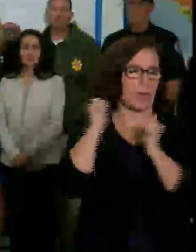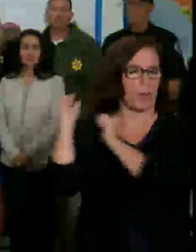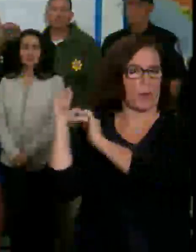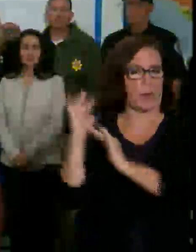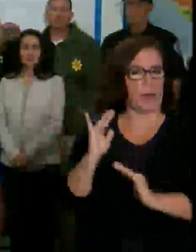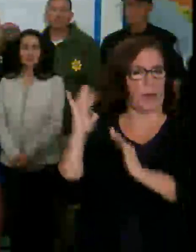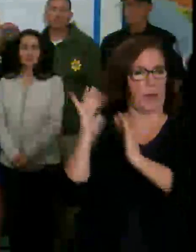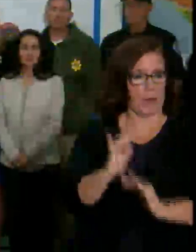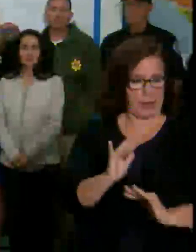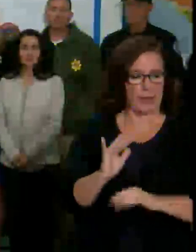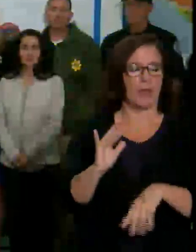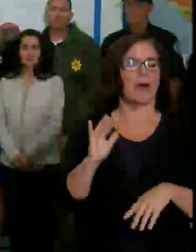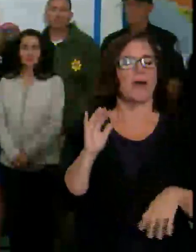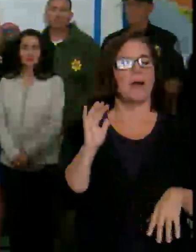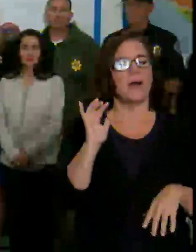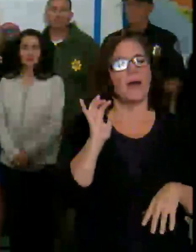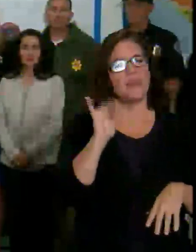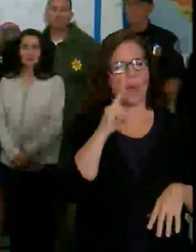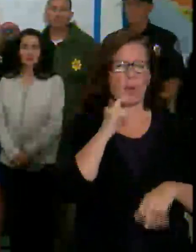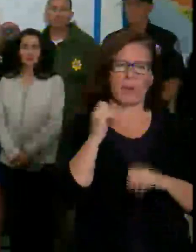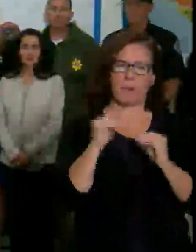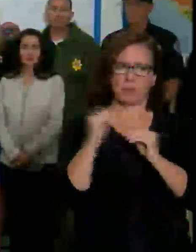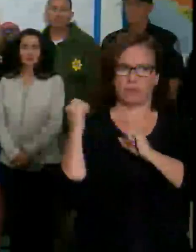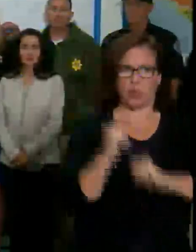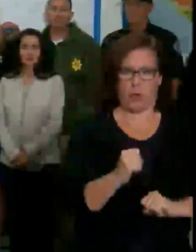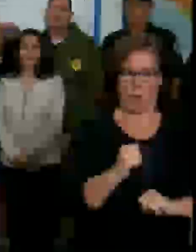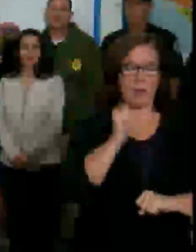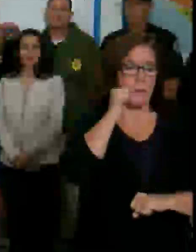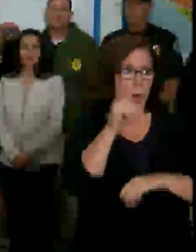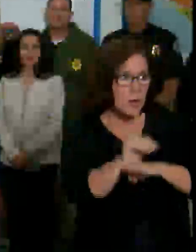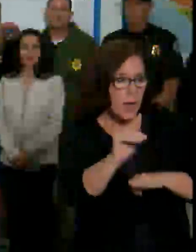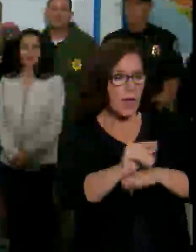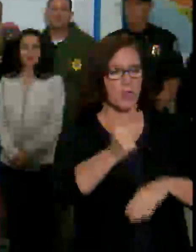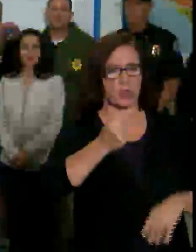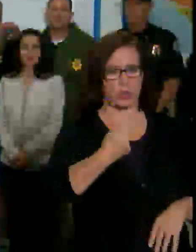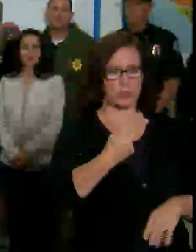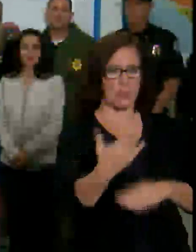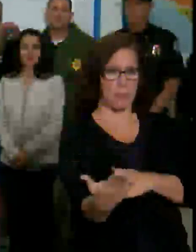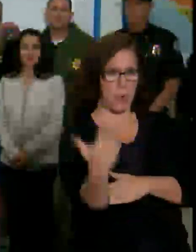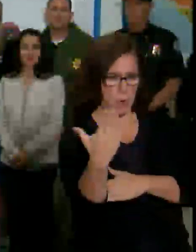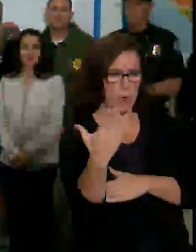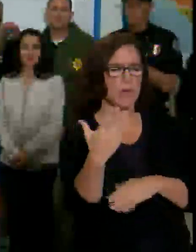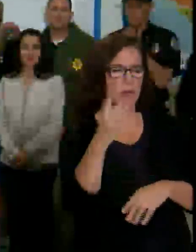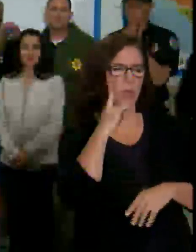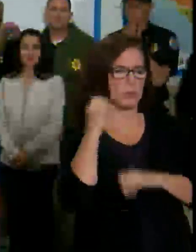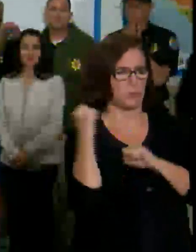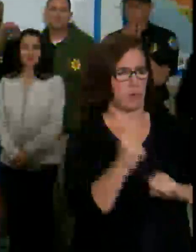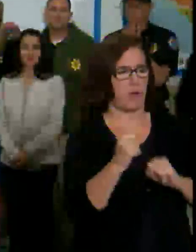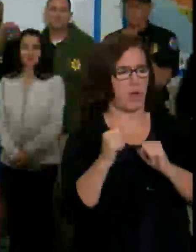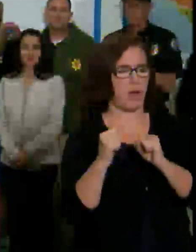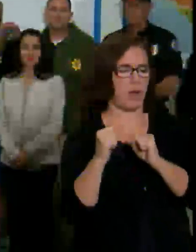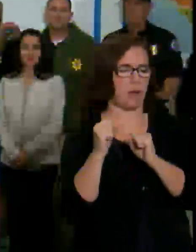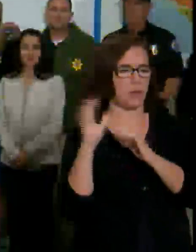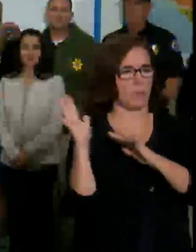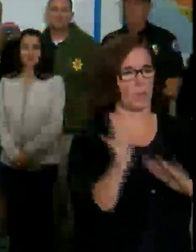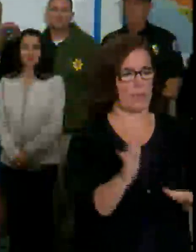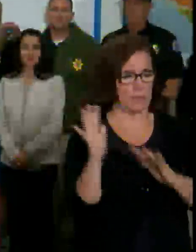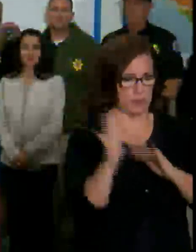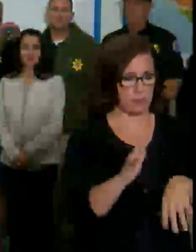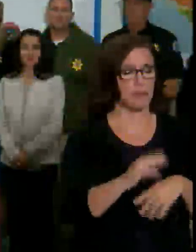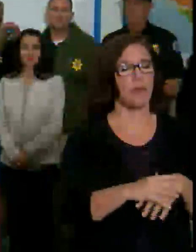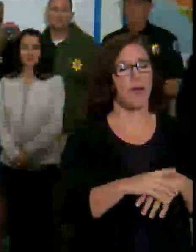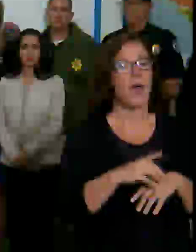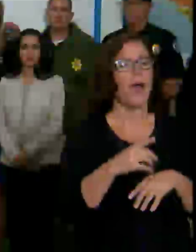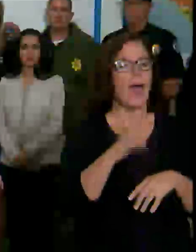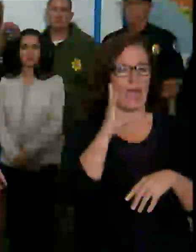little bit stronger tomorrow night into Thursday morning. But again, switching out of the north-northeast late tomorrow afternoon, tomorrow evening.